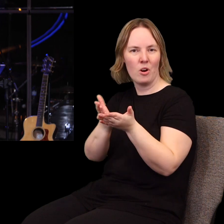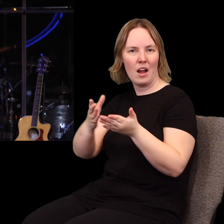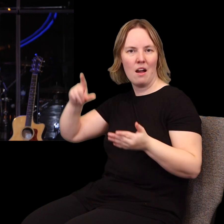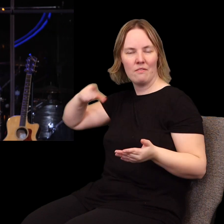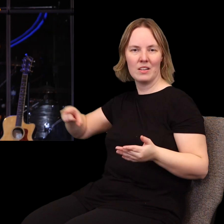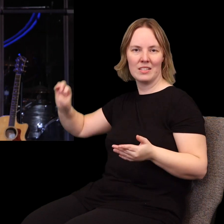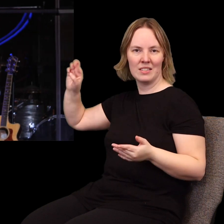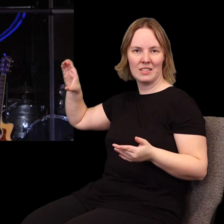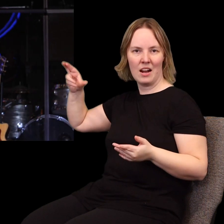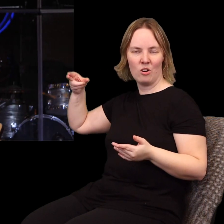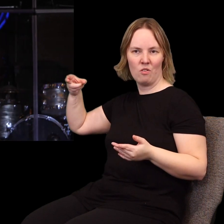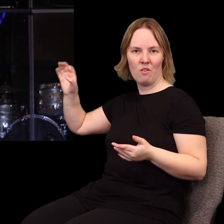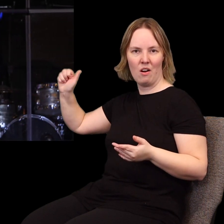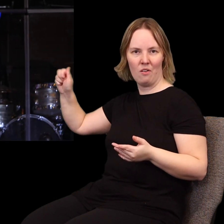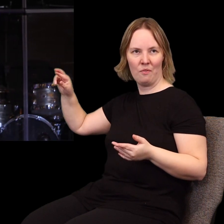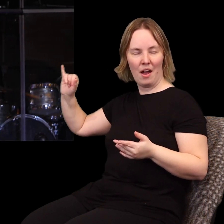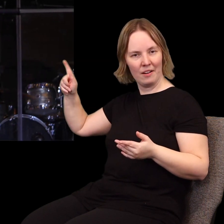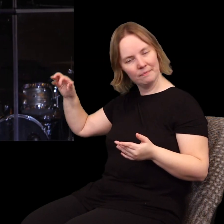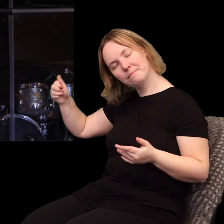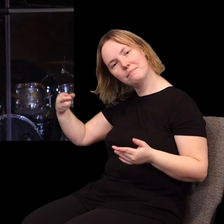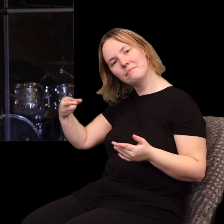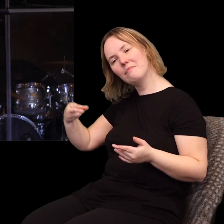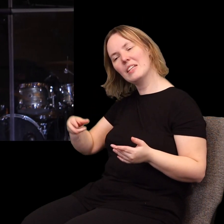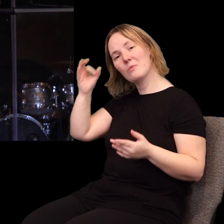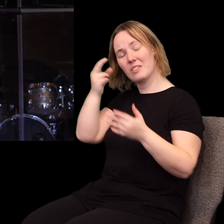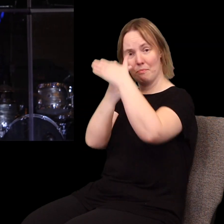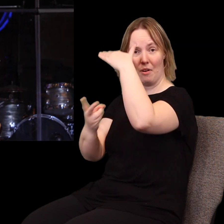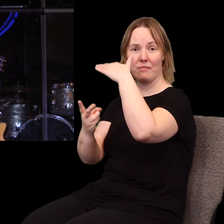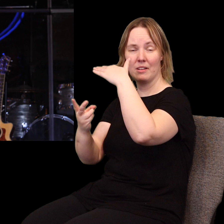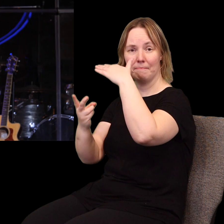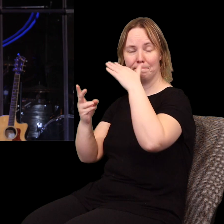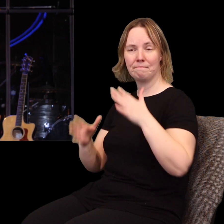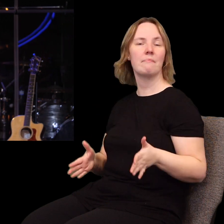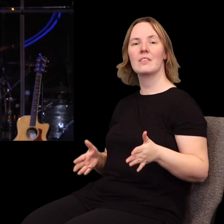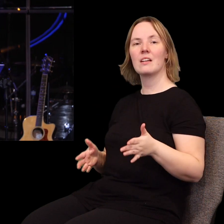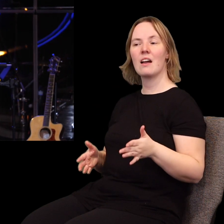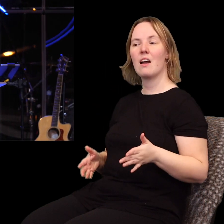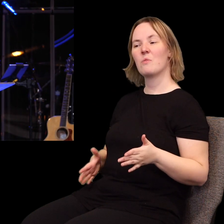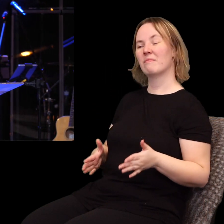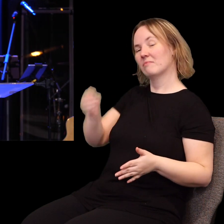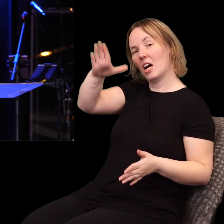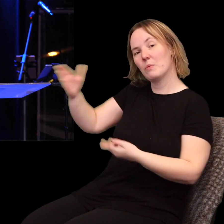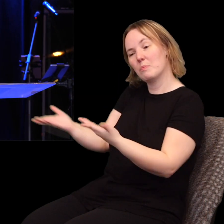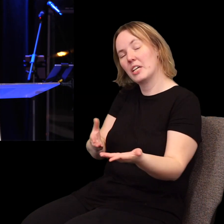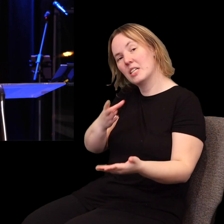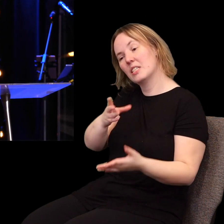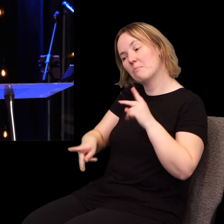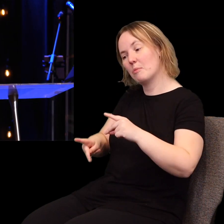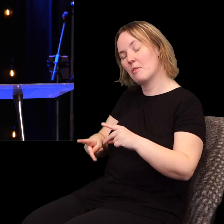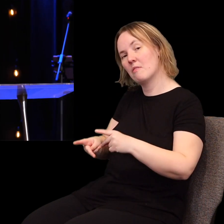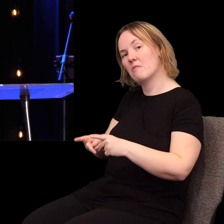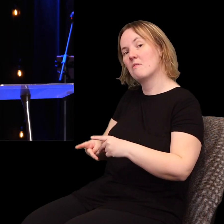not be familiar with Zechariah. It's the second last book in the Old Testament. But Zechariah was a prophet during the time when God was bringing his people Israel back